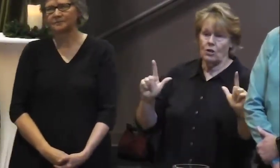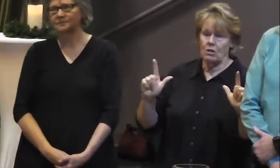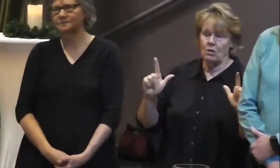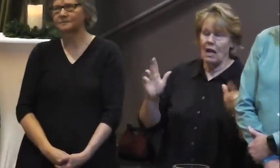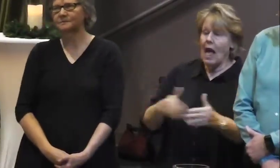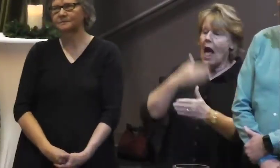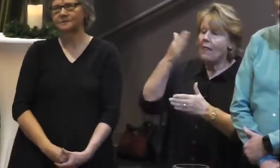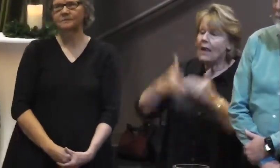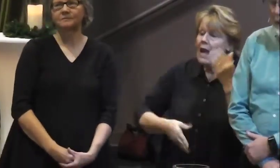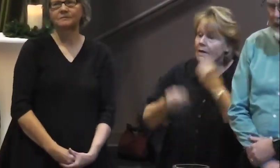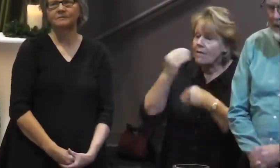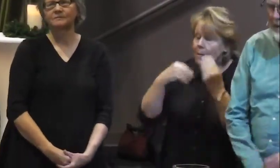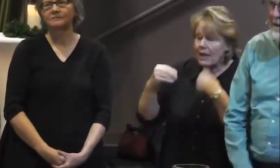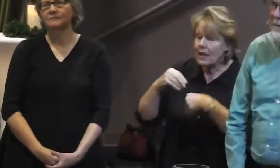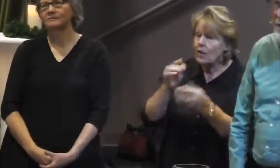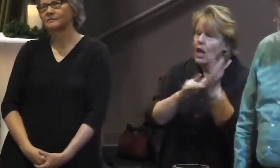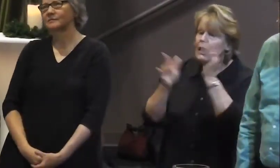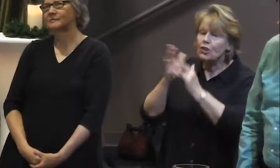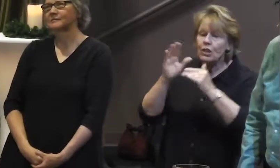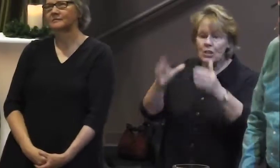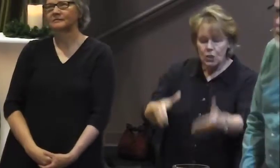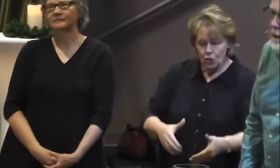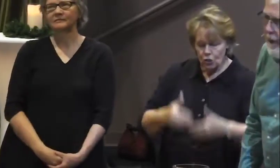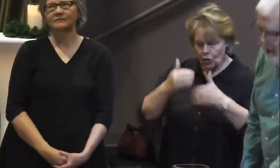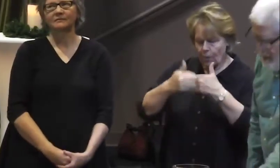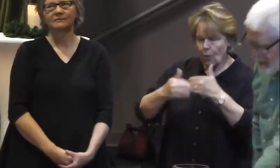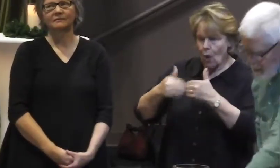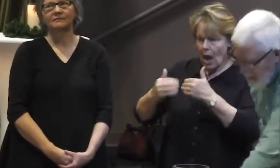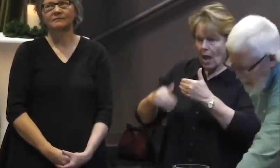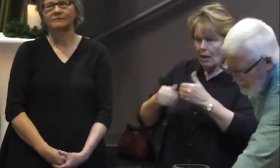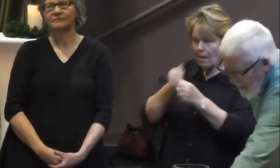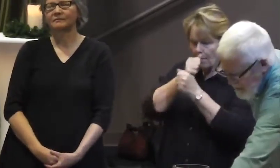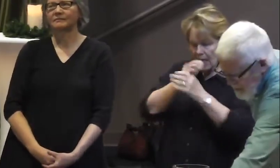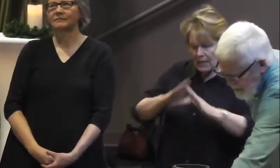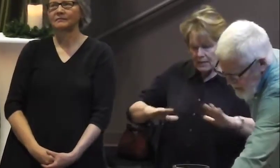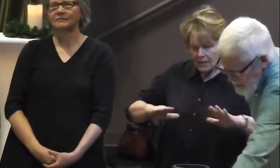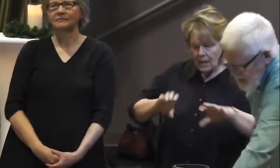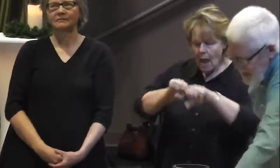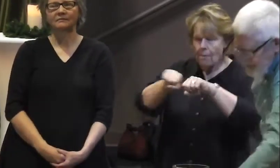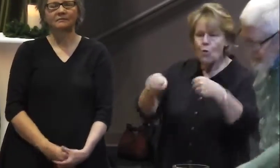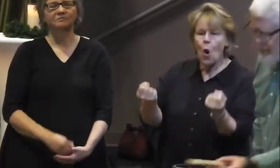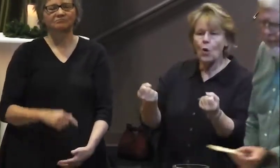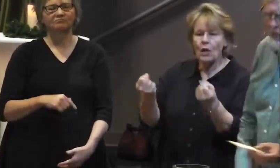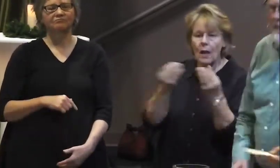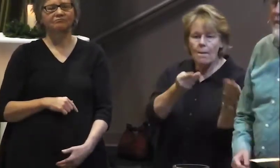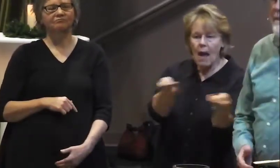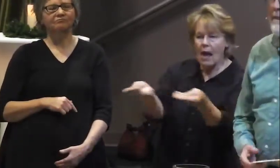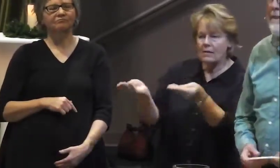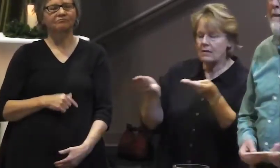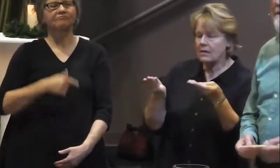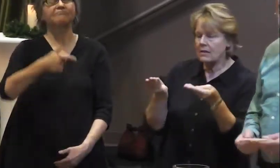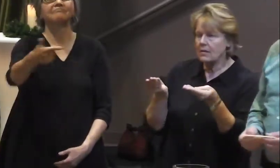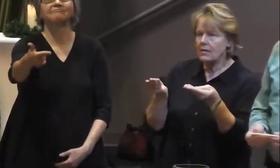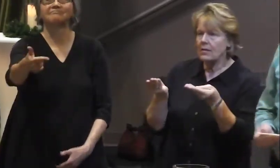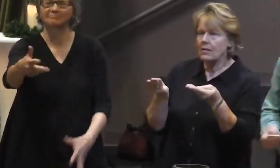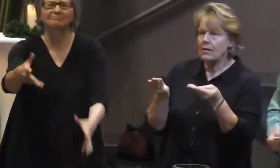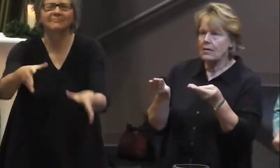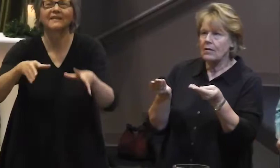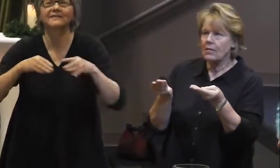he took bread, blessed it, and broke it, and passed it to them, saying, "Take and eat.